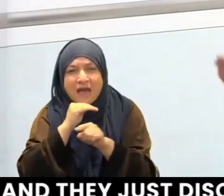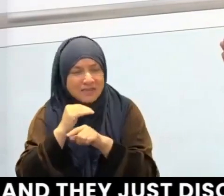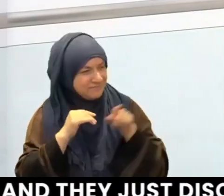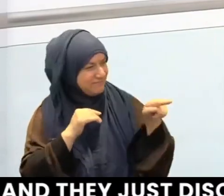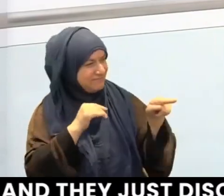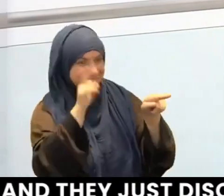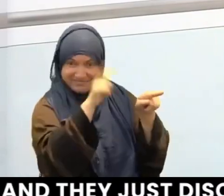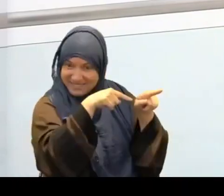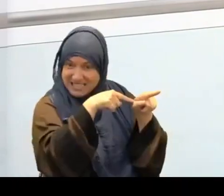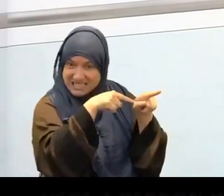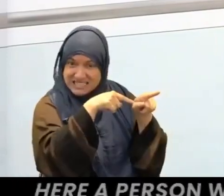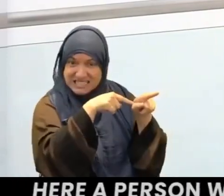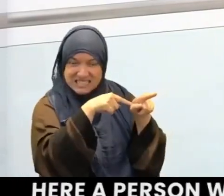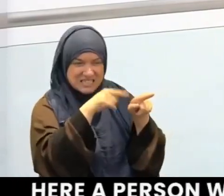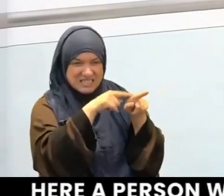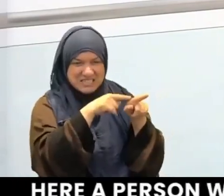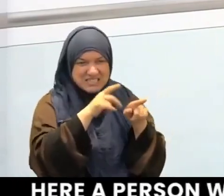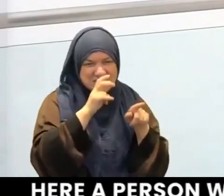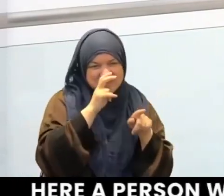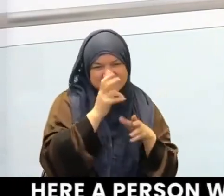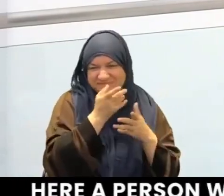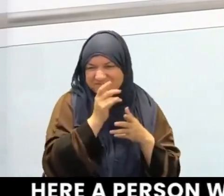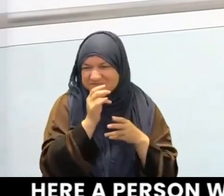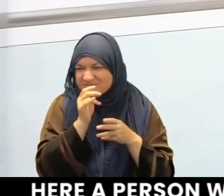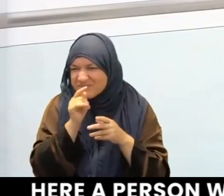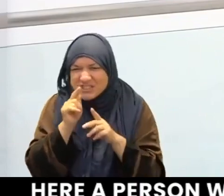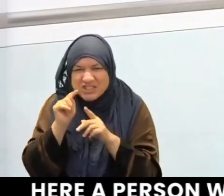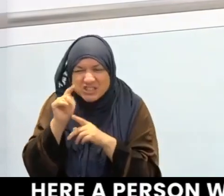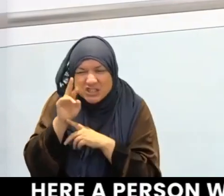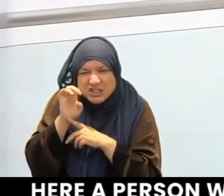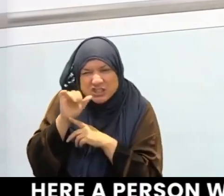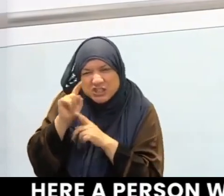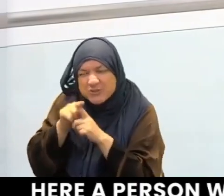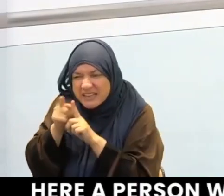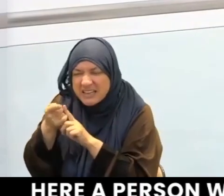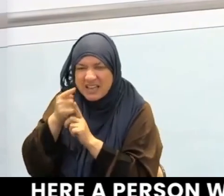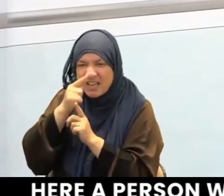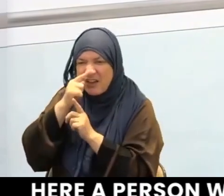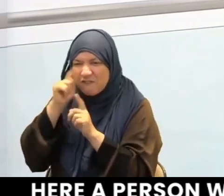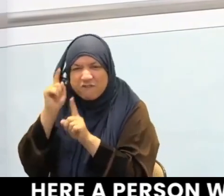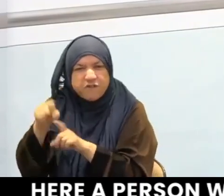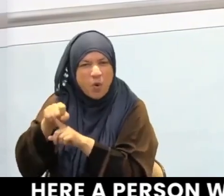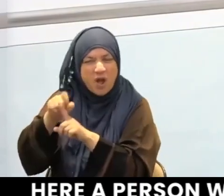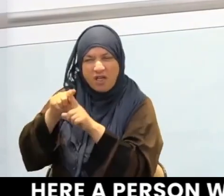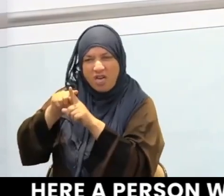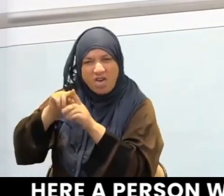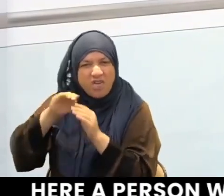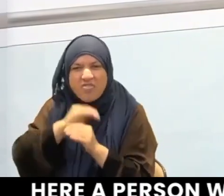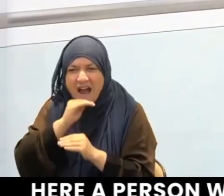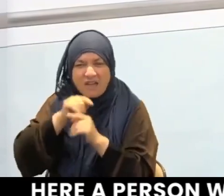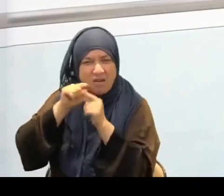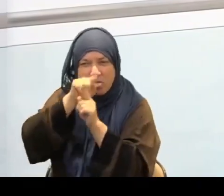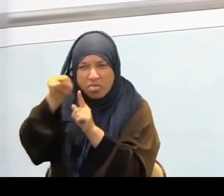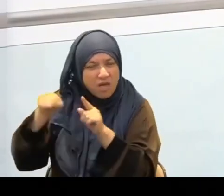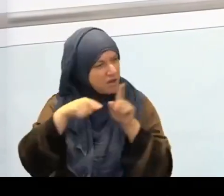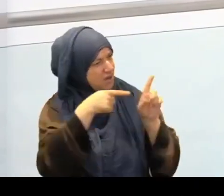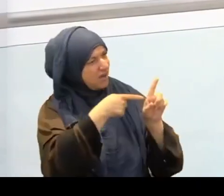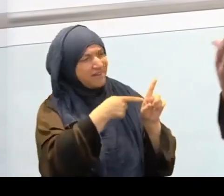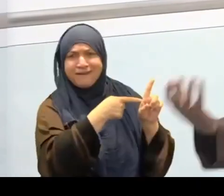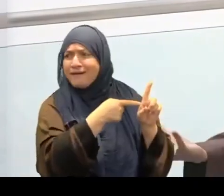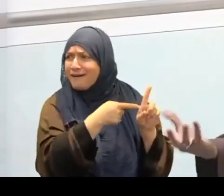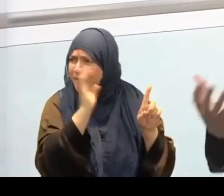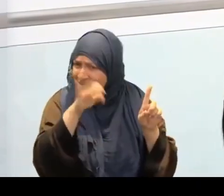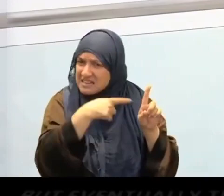ta'ala in so many different ways. Here, a person who has no shame in their speech and in their actions will not